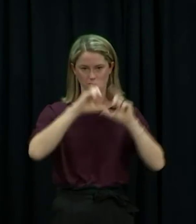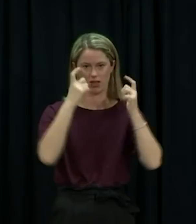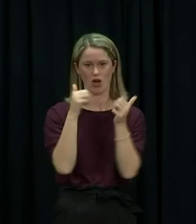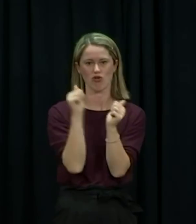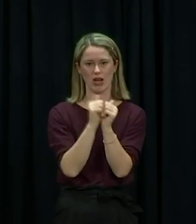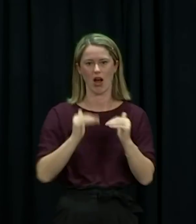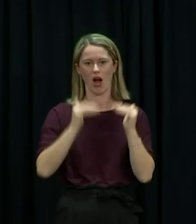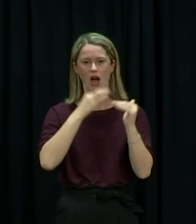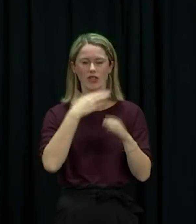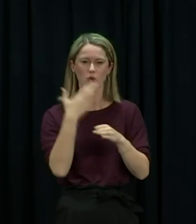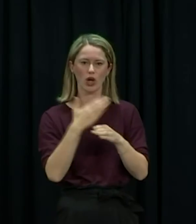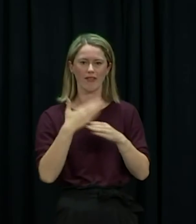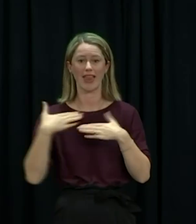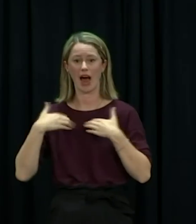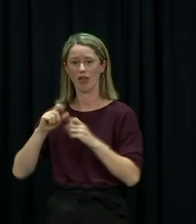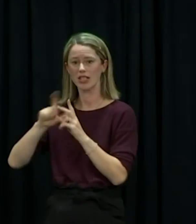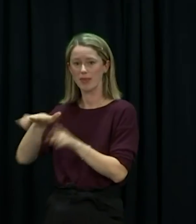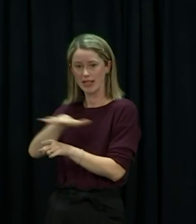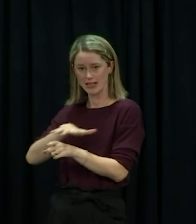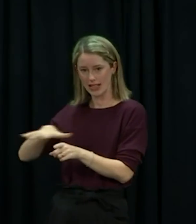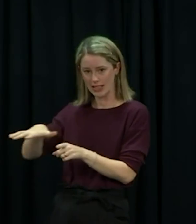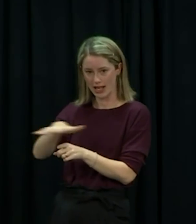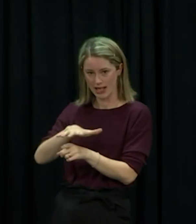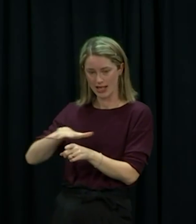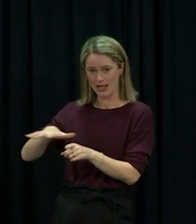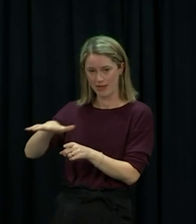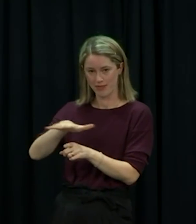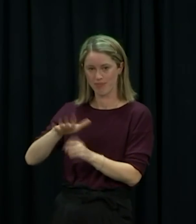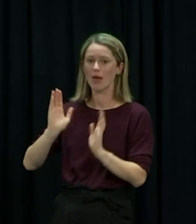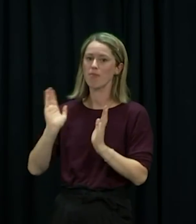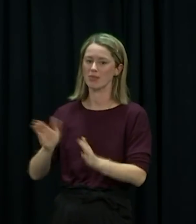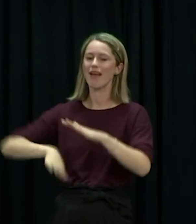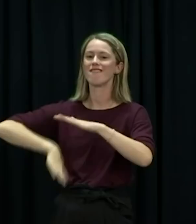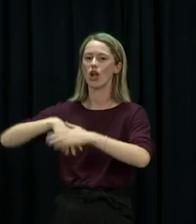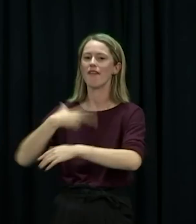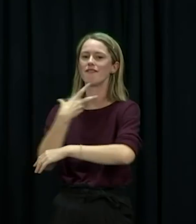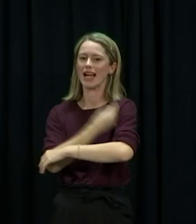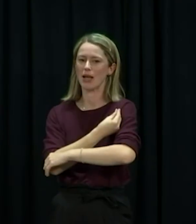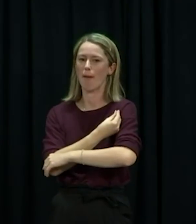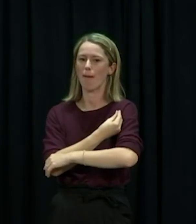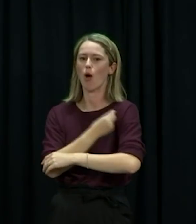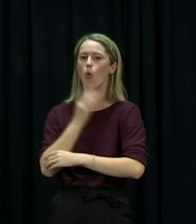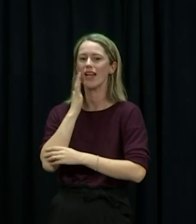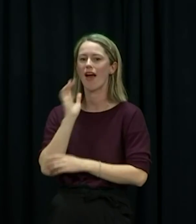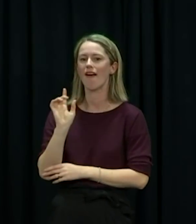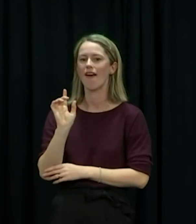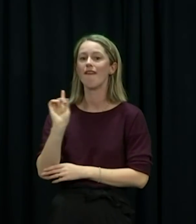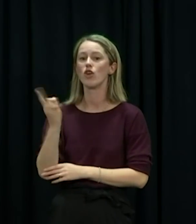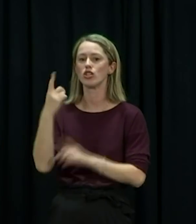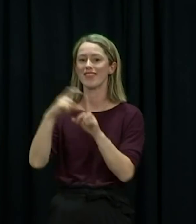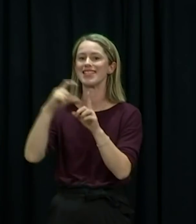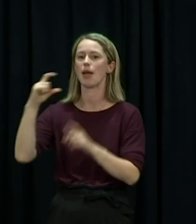that high-risk workers in the health and disability sector will need to be fully vaccinated by the 1st of